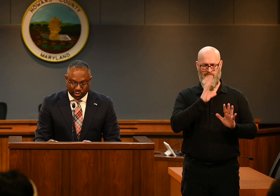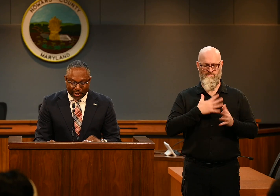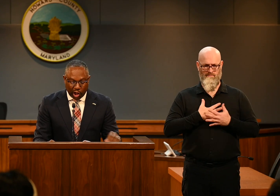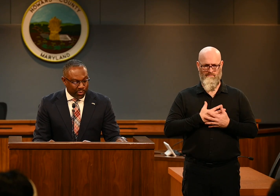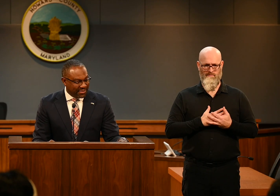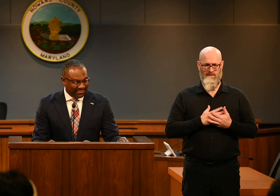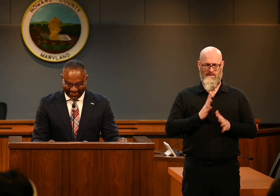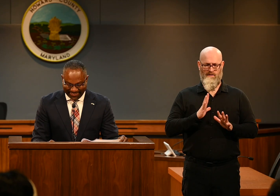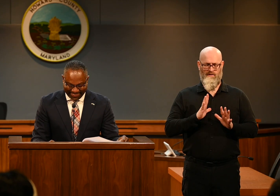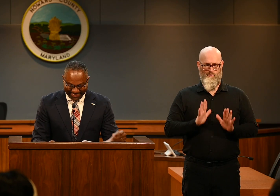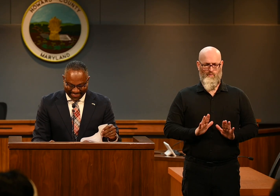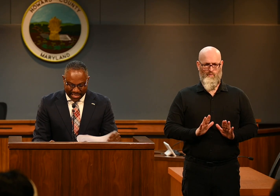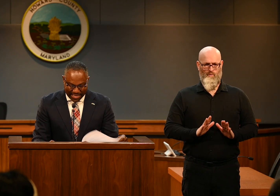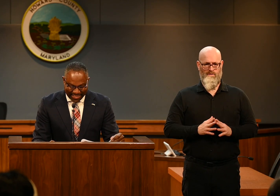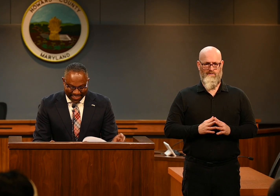So I'm gonna close.